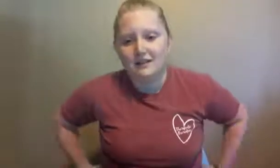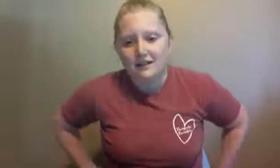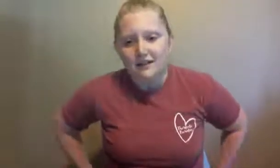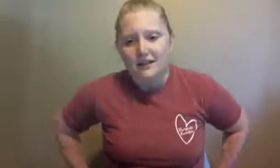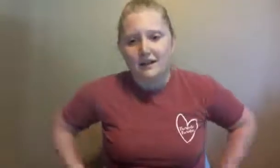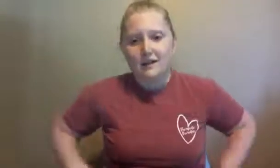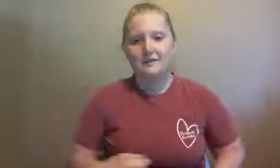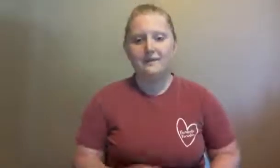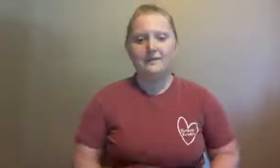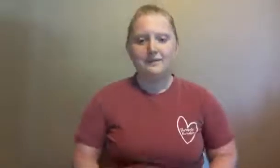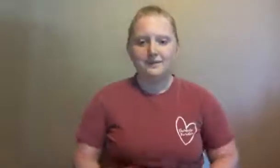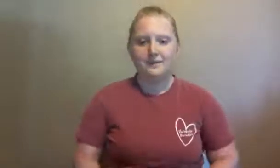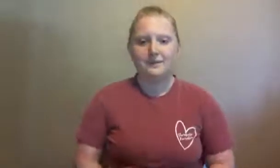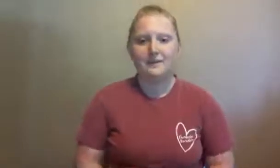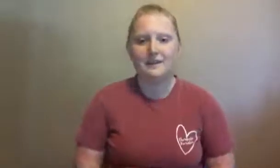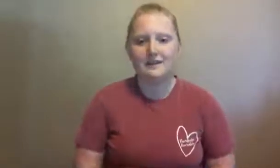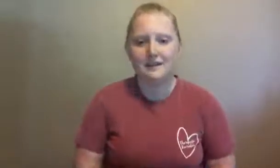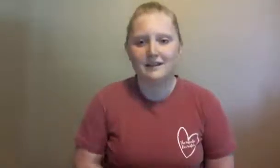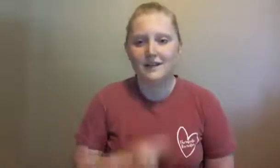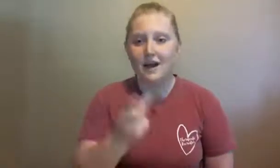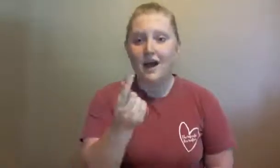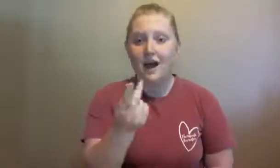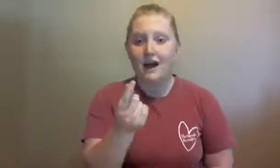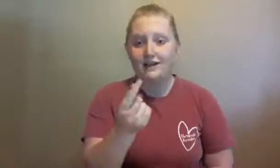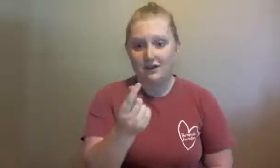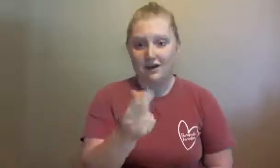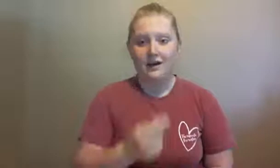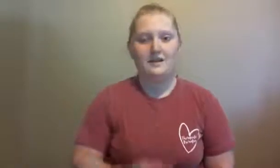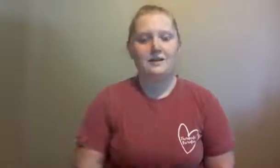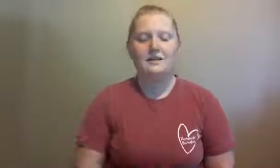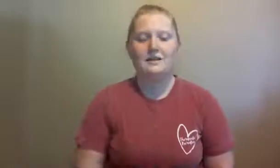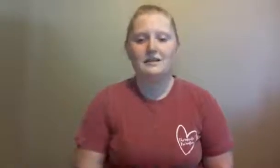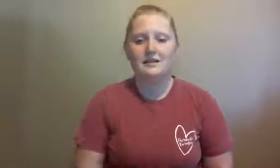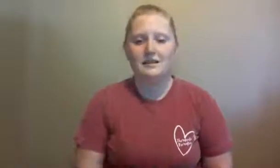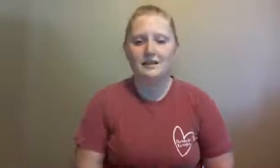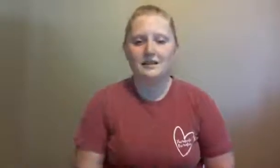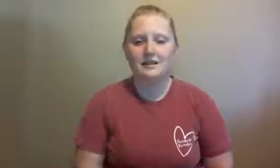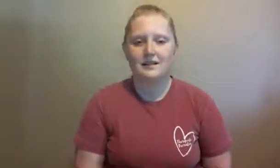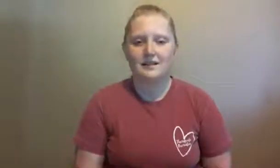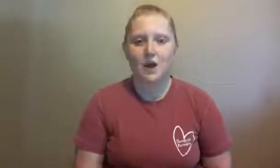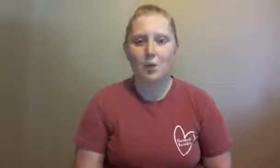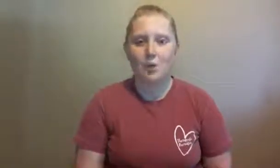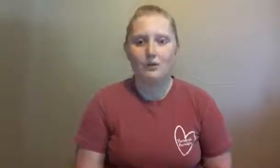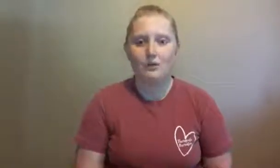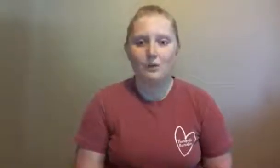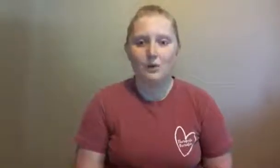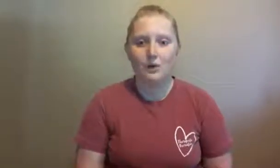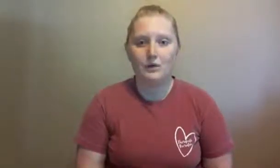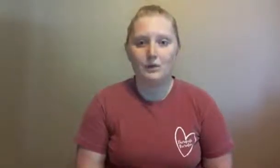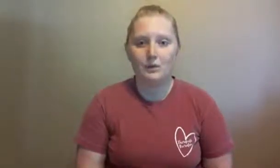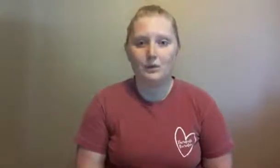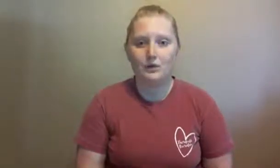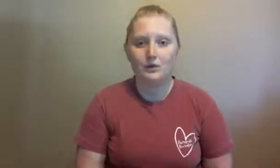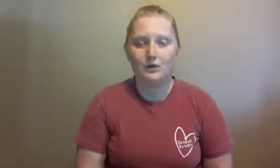pet. He is a dog. A dog. And he says woof, woof, woof, woof,